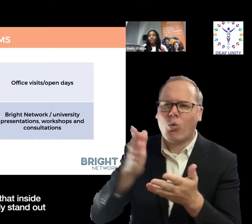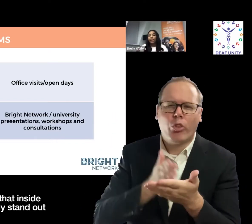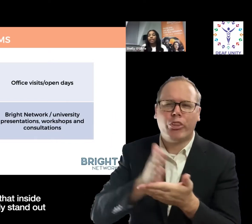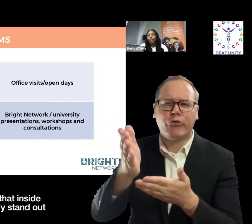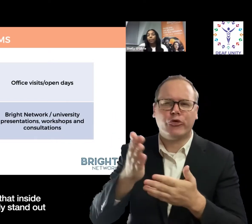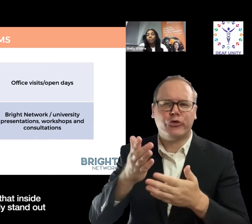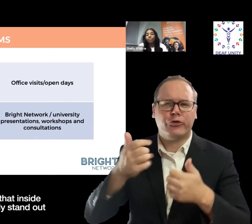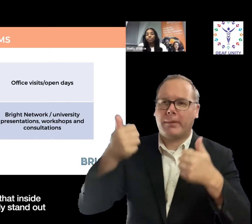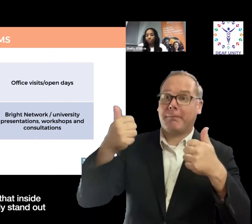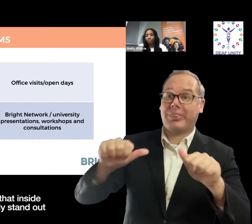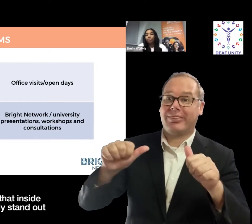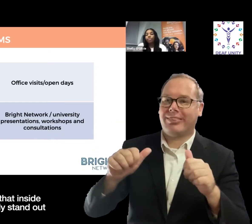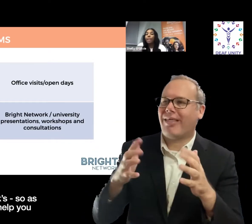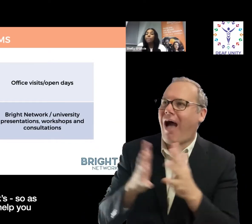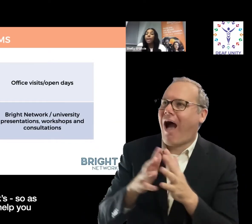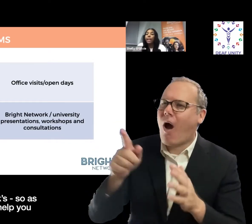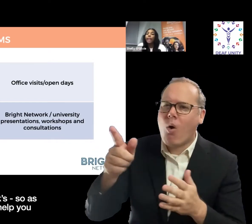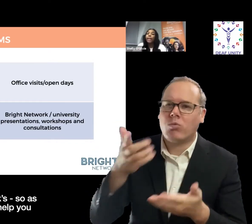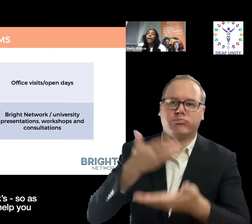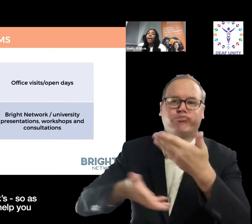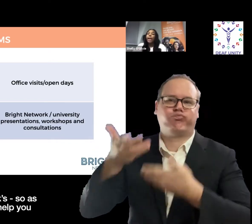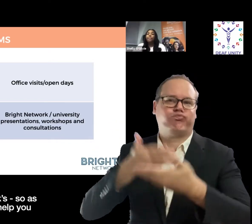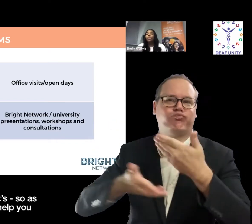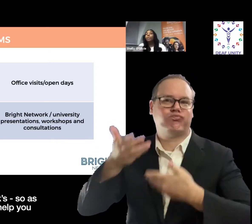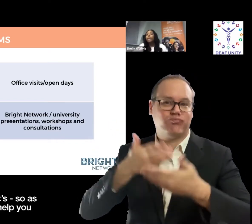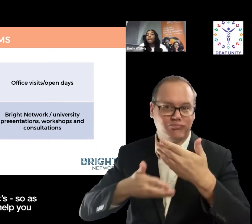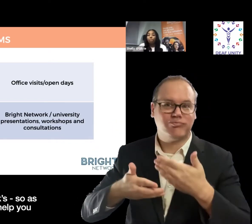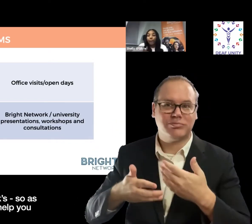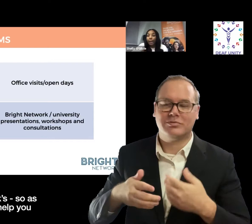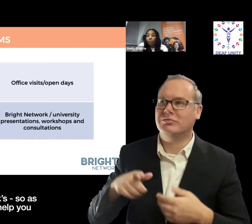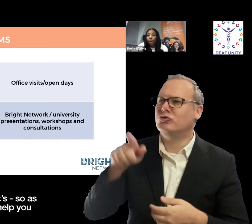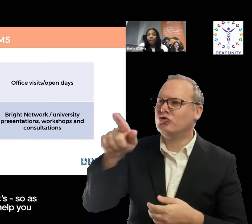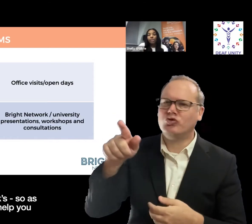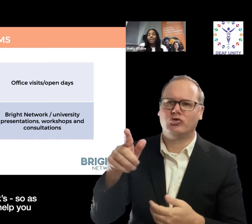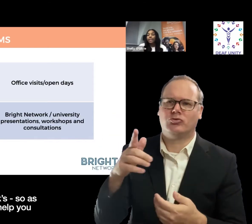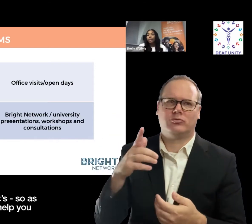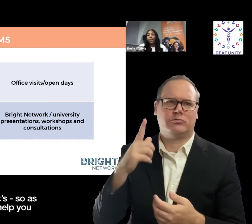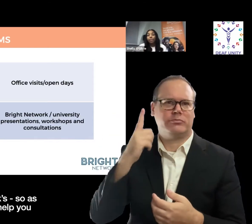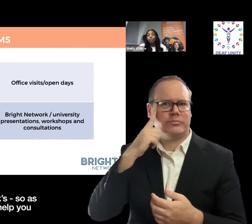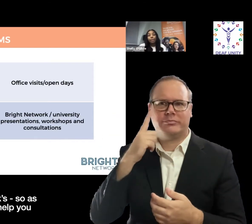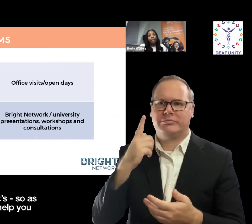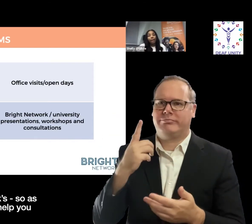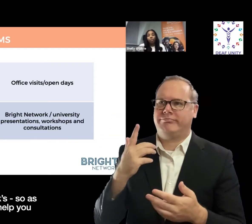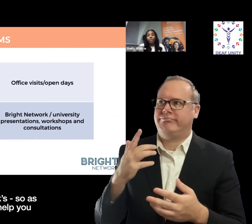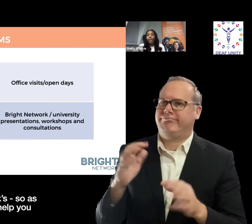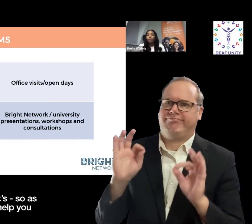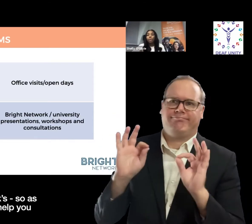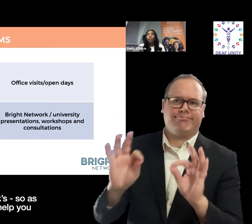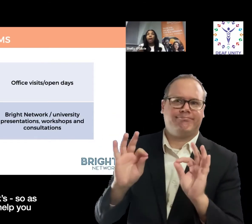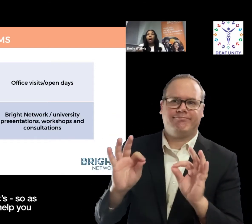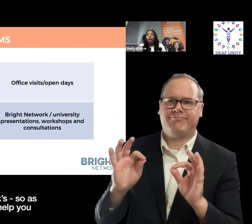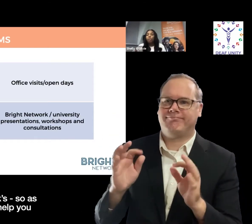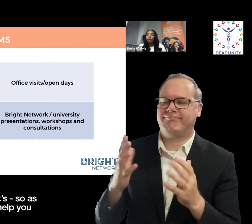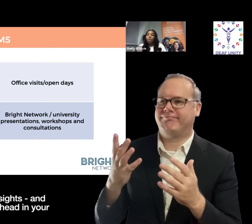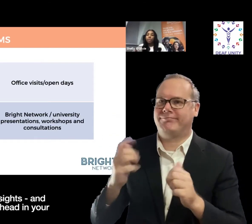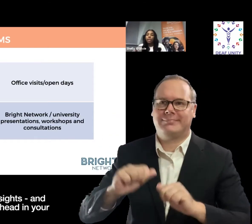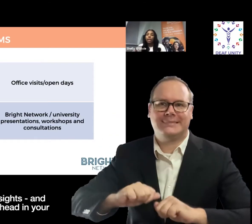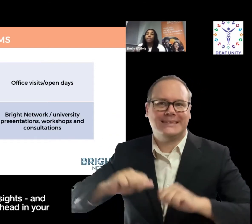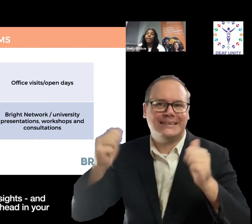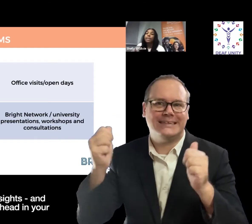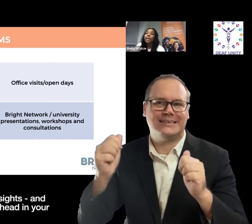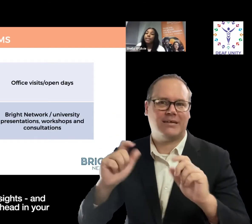really stand out. And finally, utilize Bright Network. So as I said, we're the free platform to help you unlock